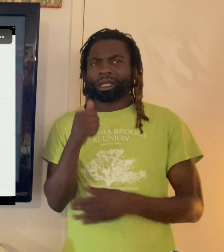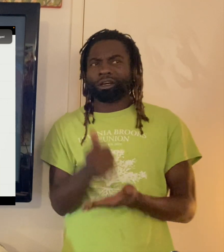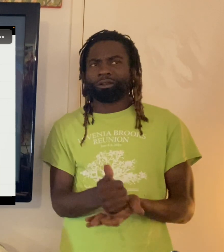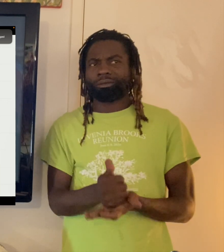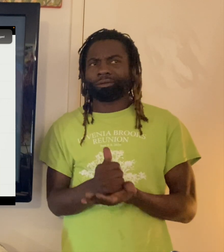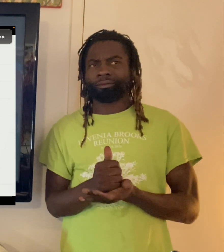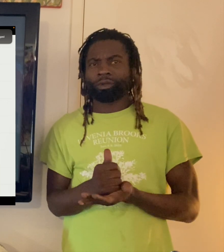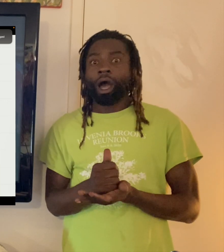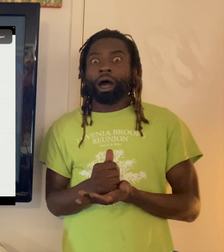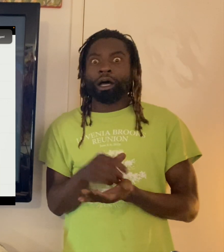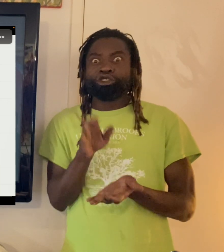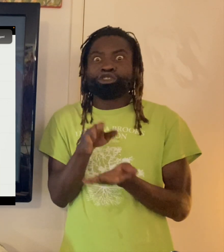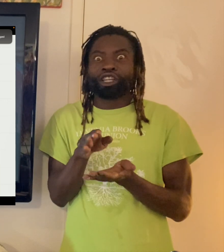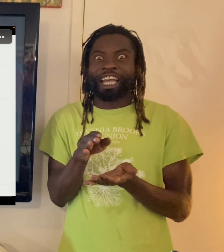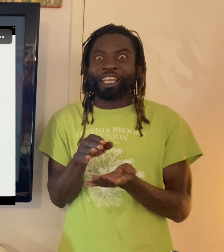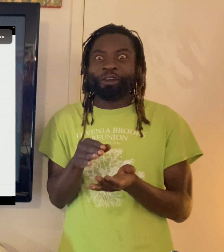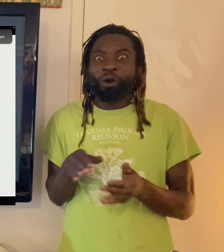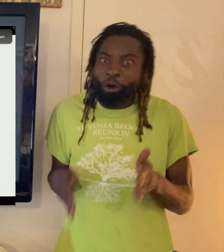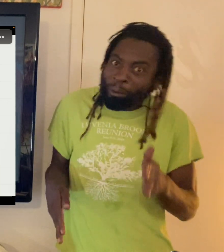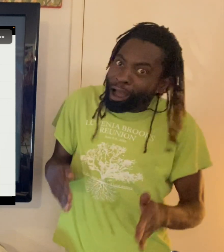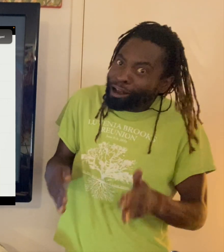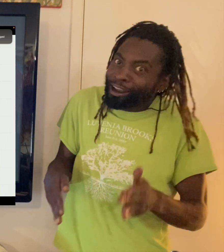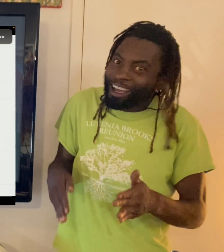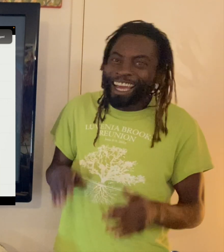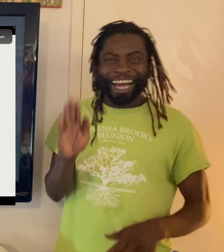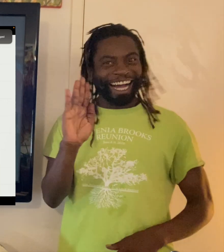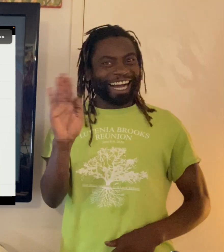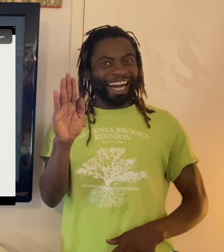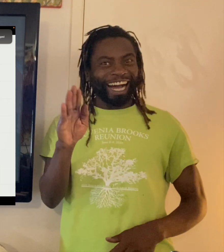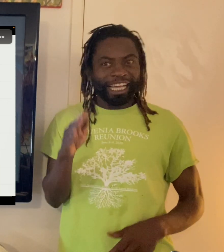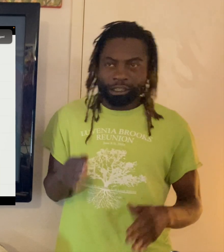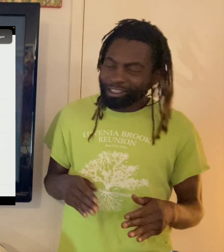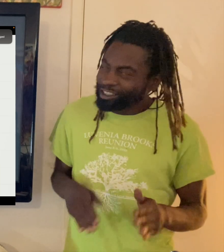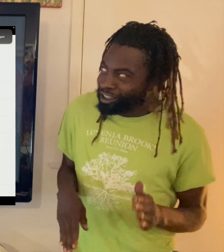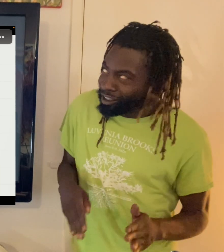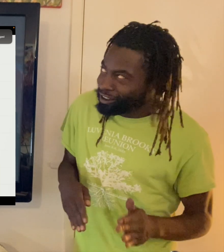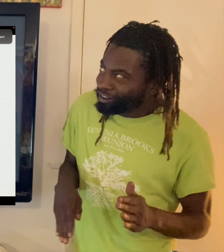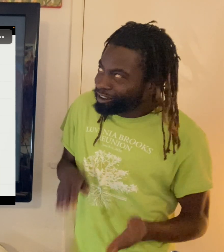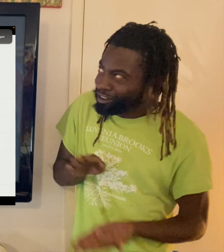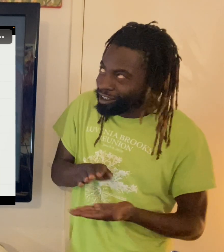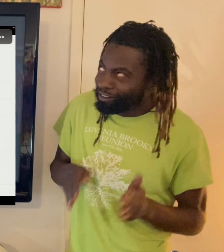I know. How about Tiny Robot? Ha! Hi, Tiny Robot.